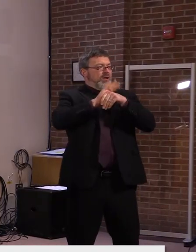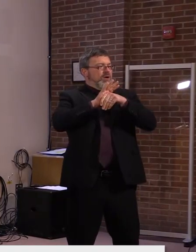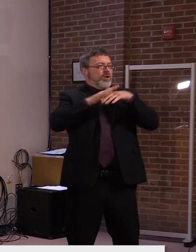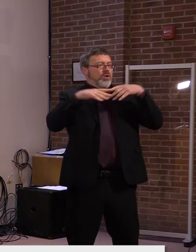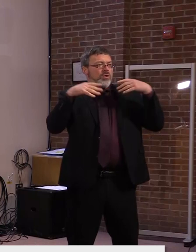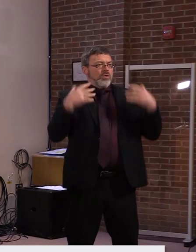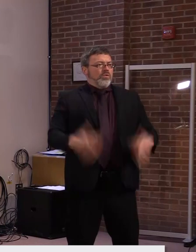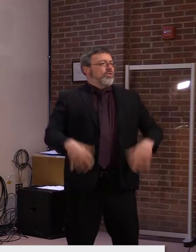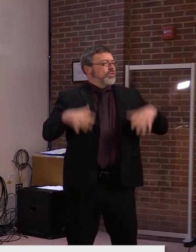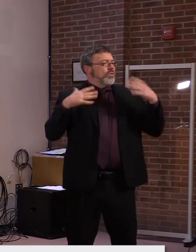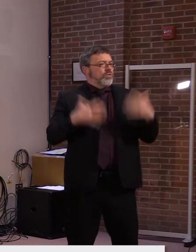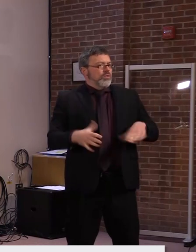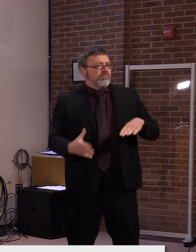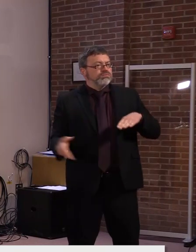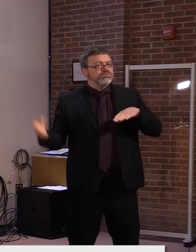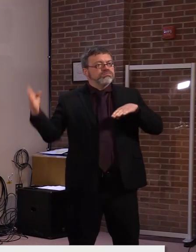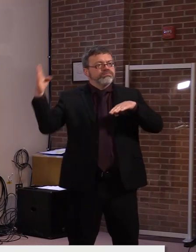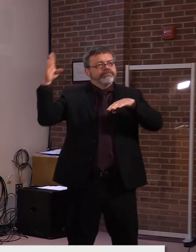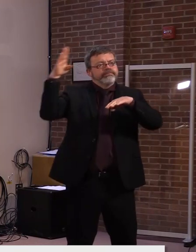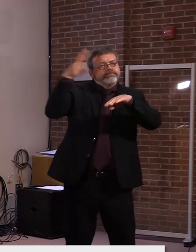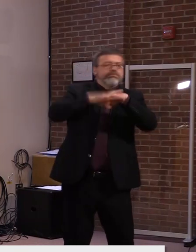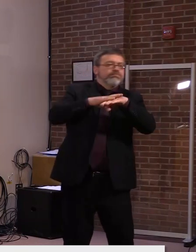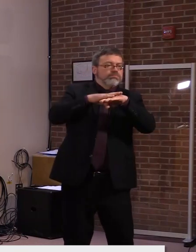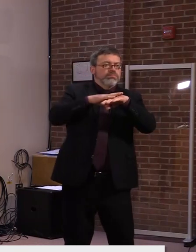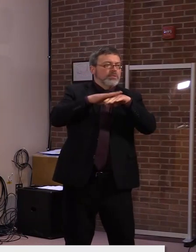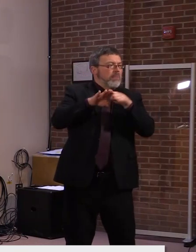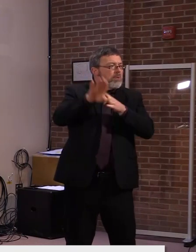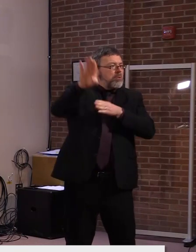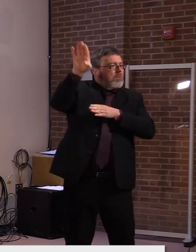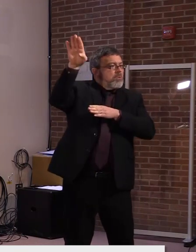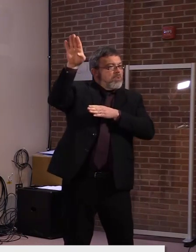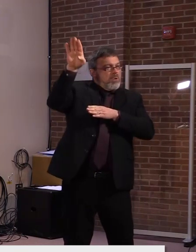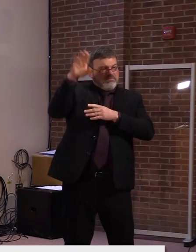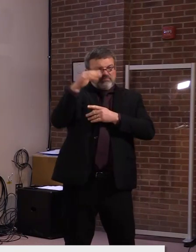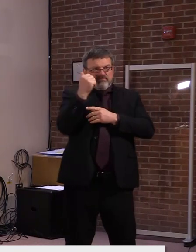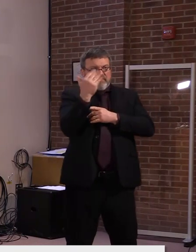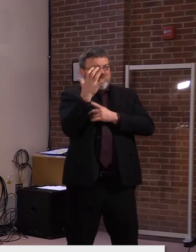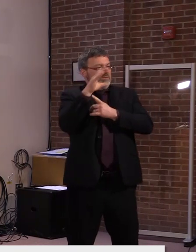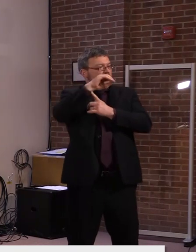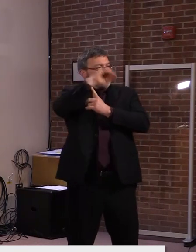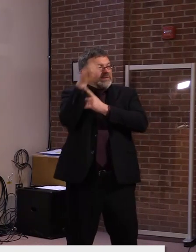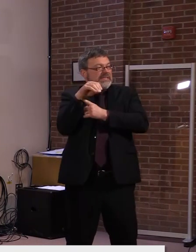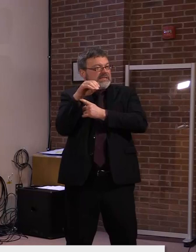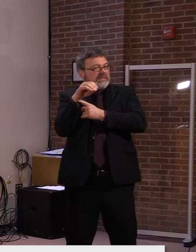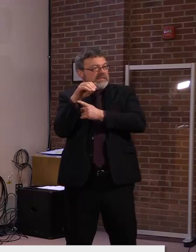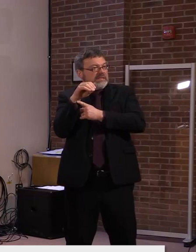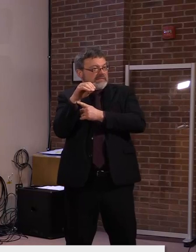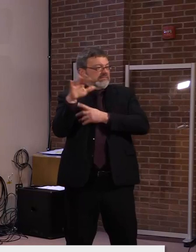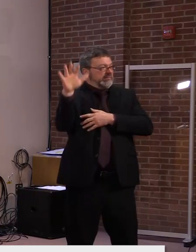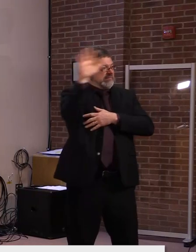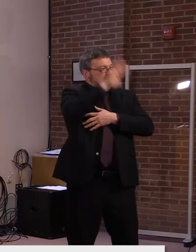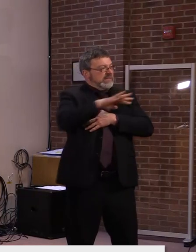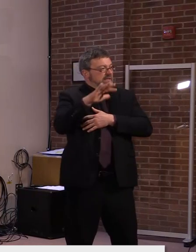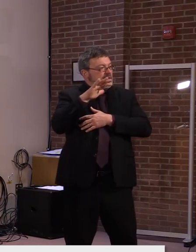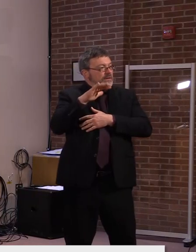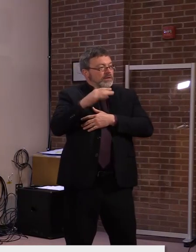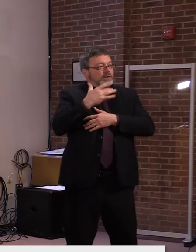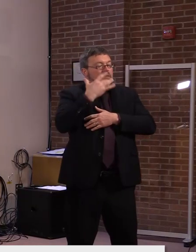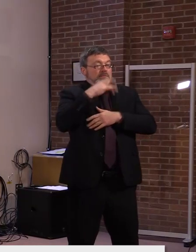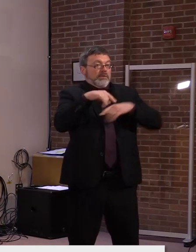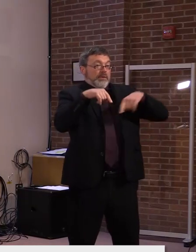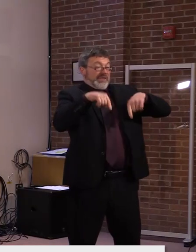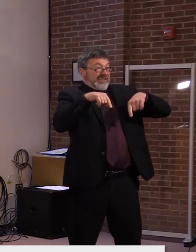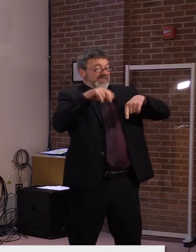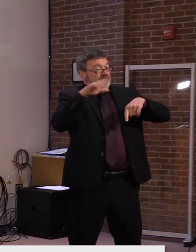on the rise, up about 15% across the board in the U.S. and up about 27% in New England. Here in